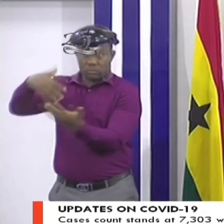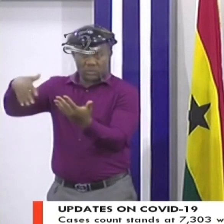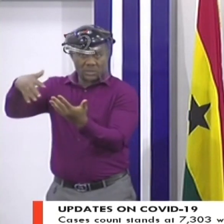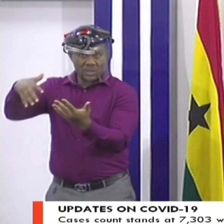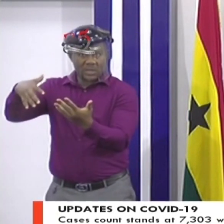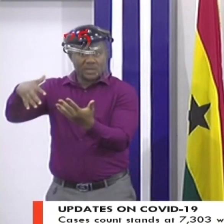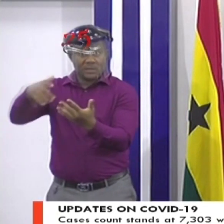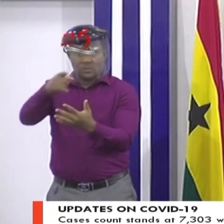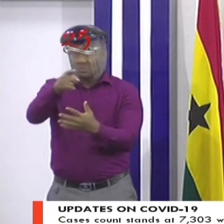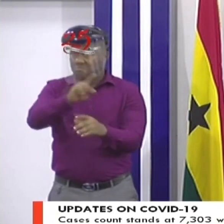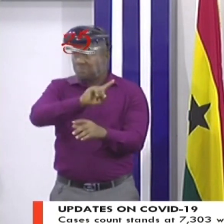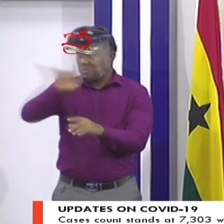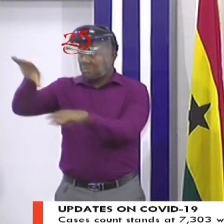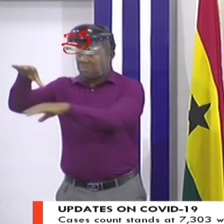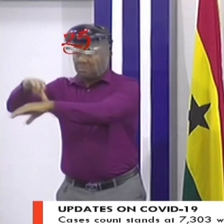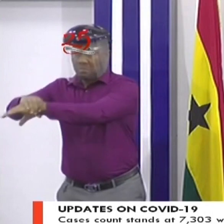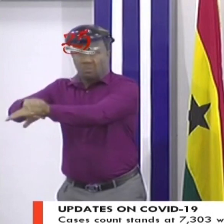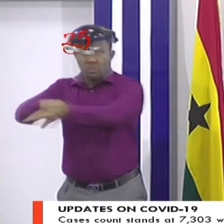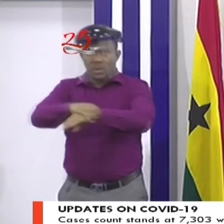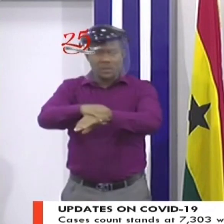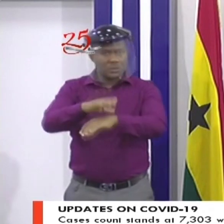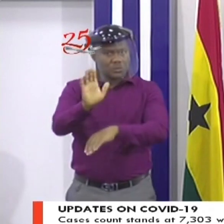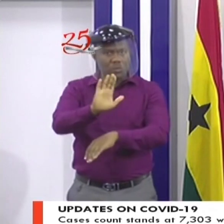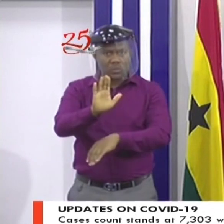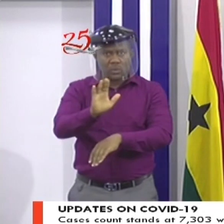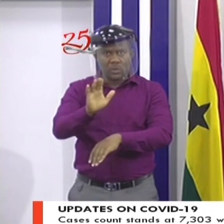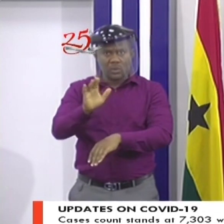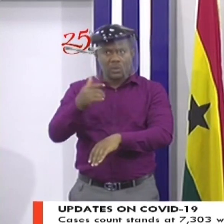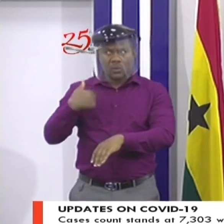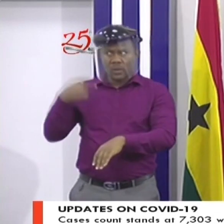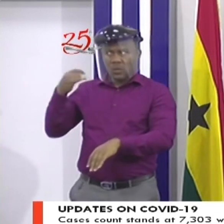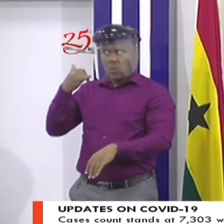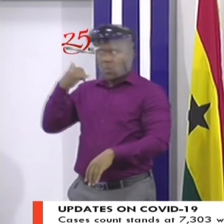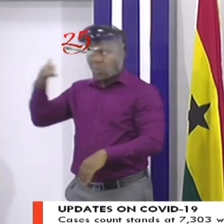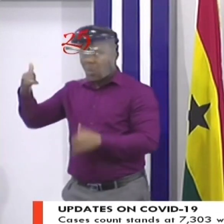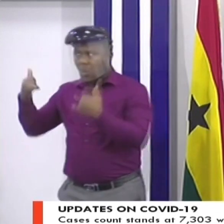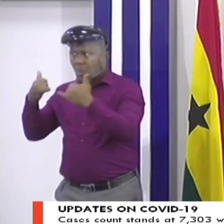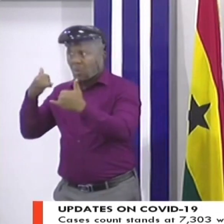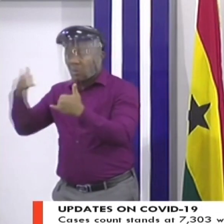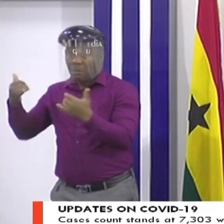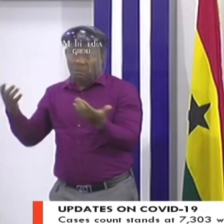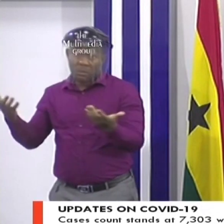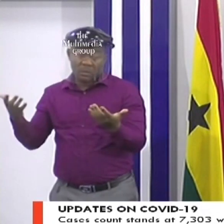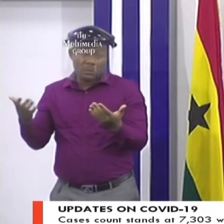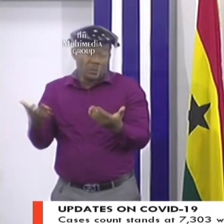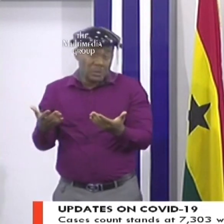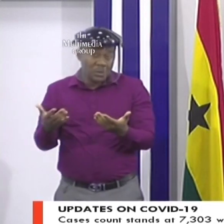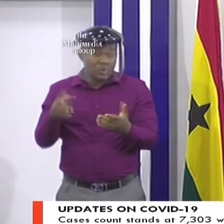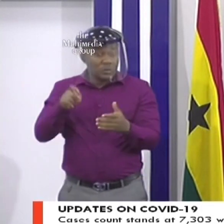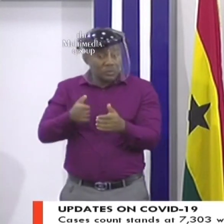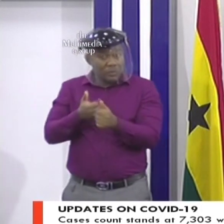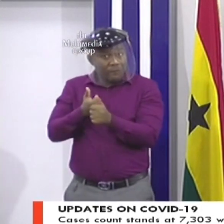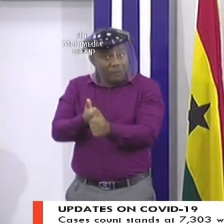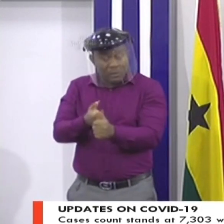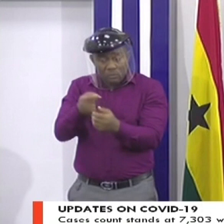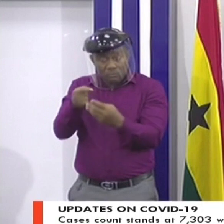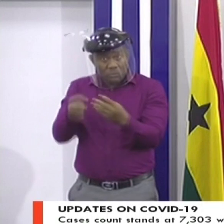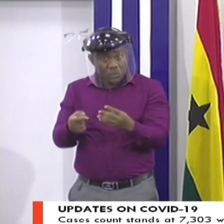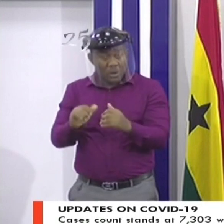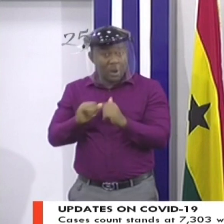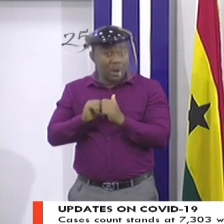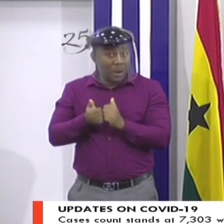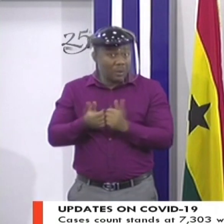take their samples. So what you are saying, I cannot dismiss it. What we need to do is to follow up and then find